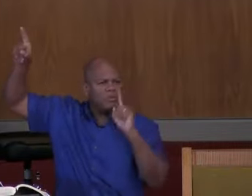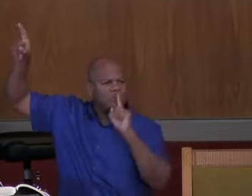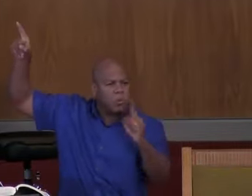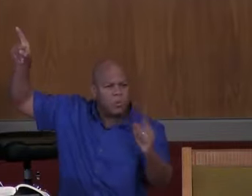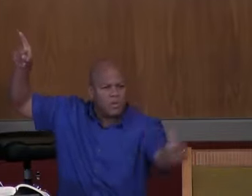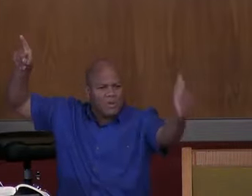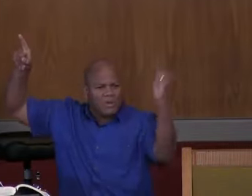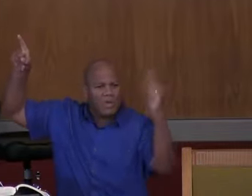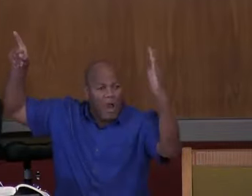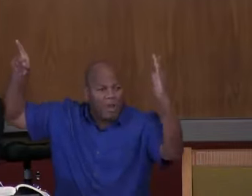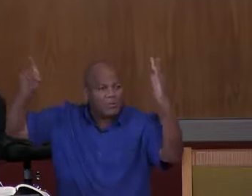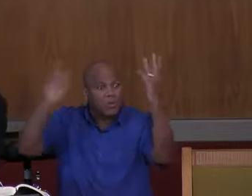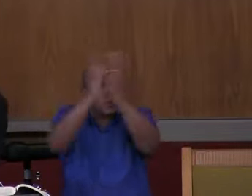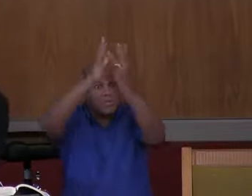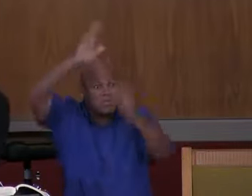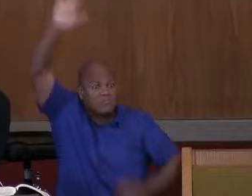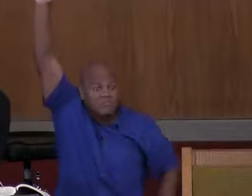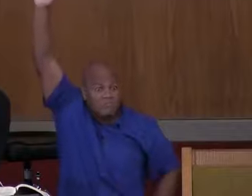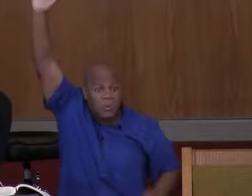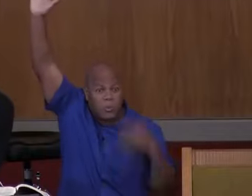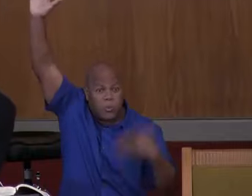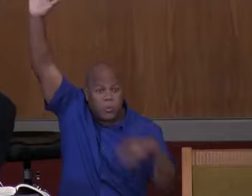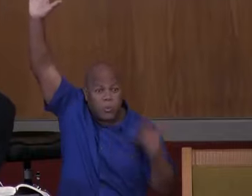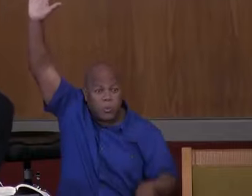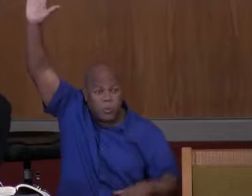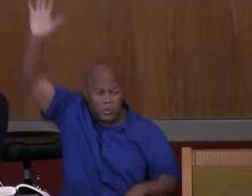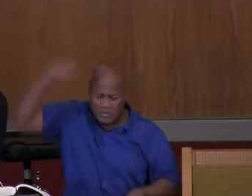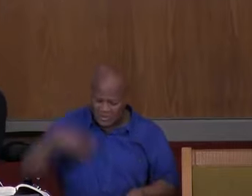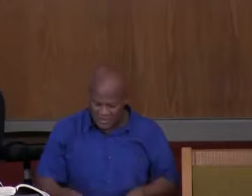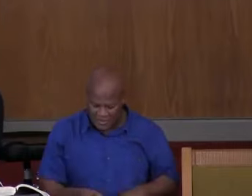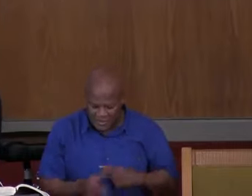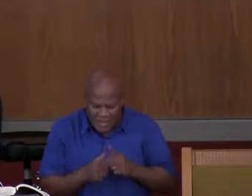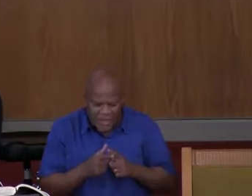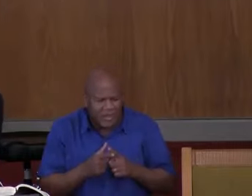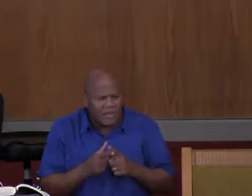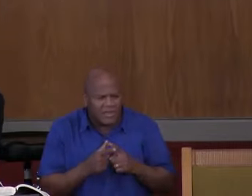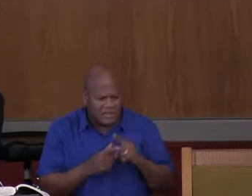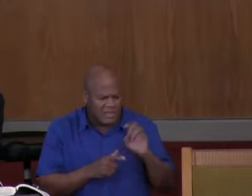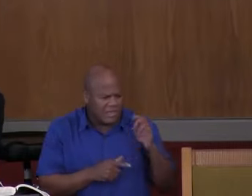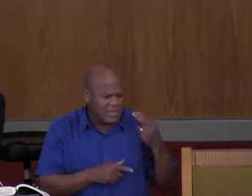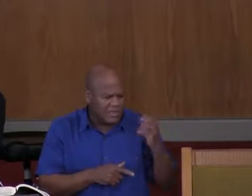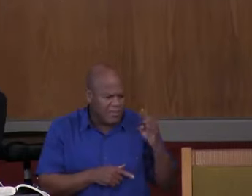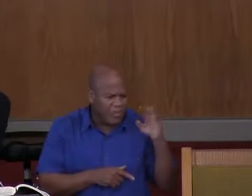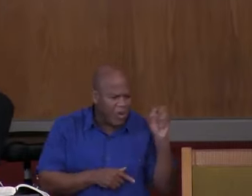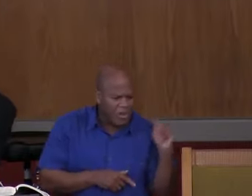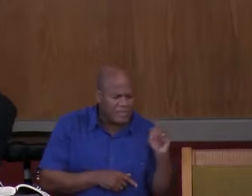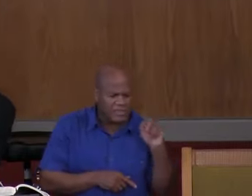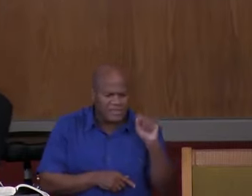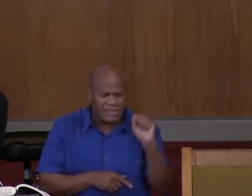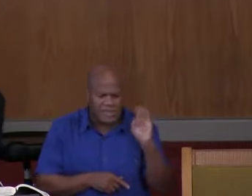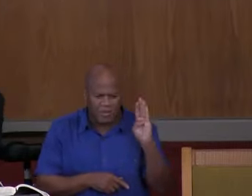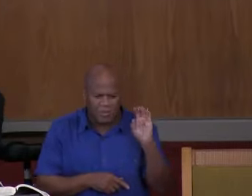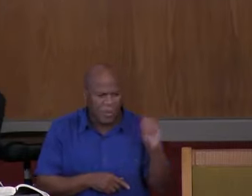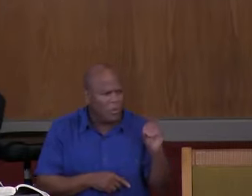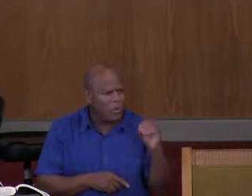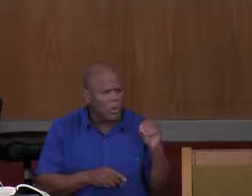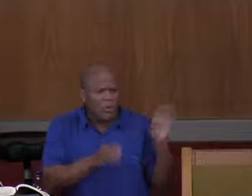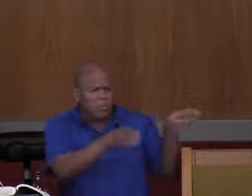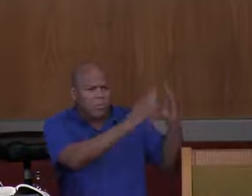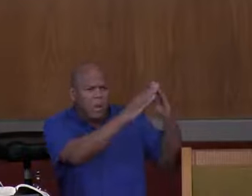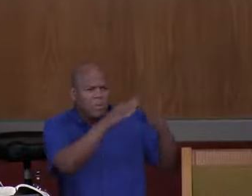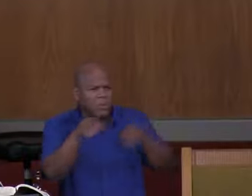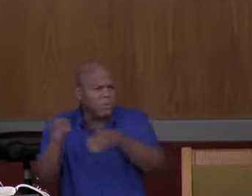Do I have a witness? Then there's Hebron and Tabor And they are three mountain peaks of the